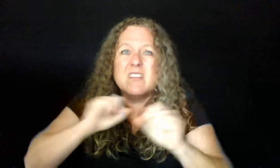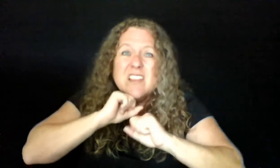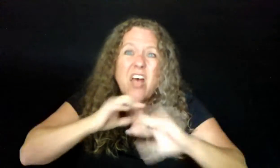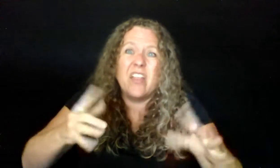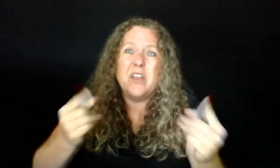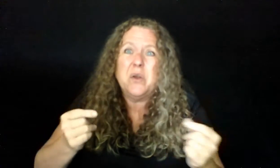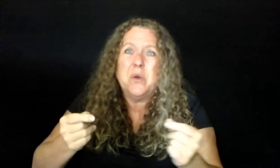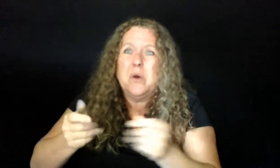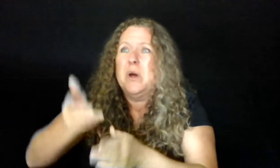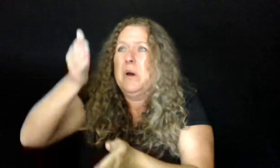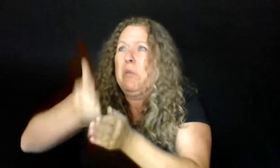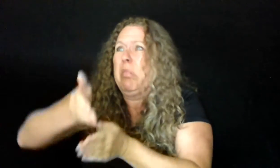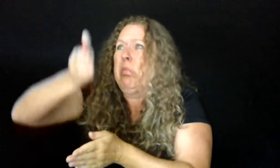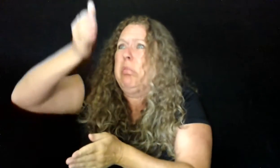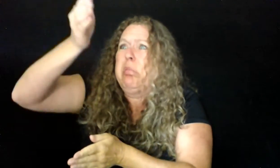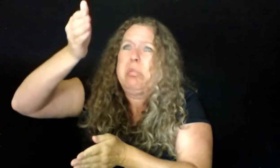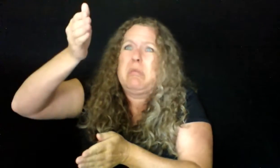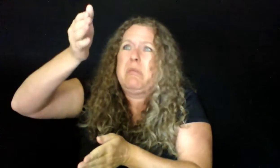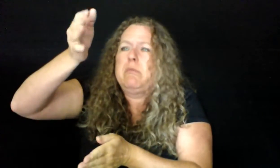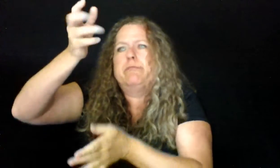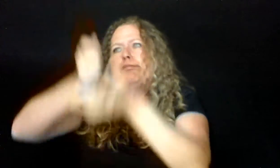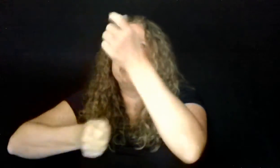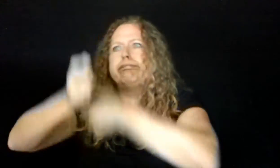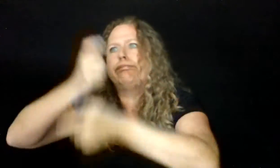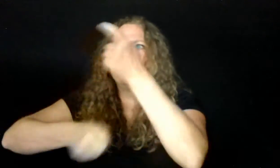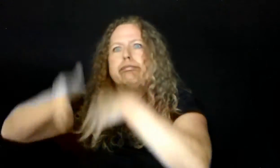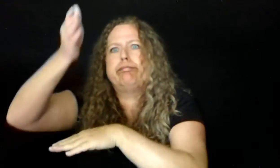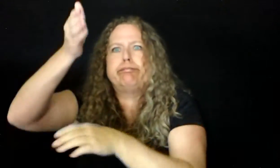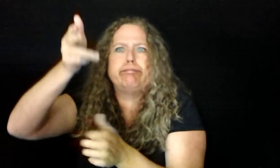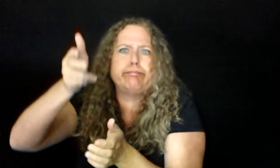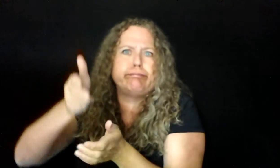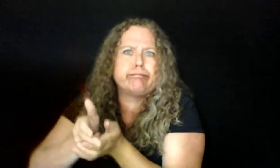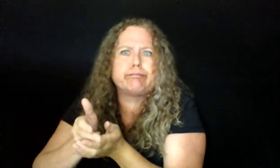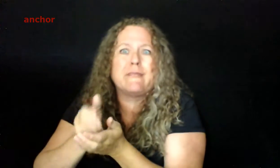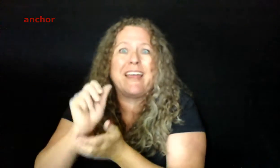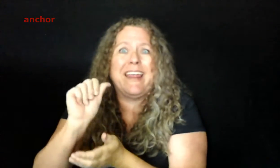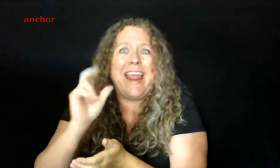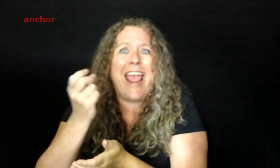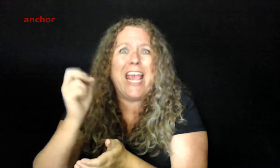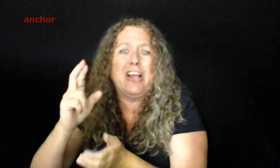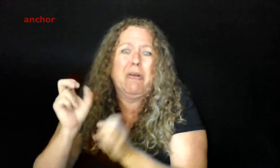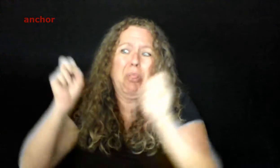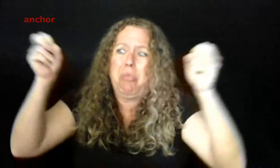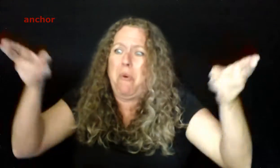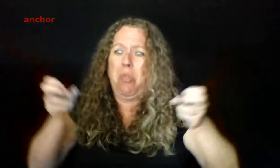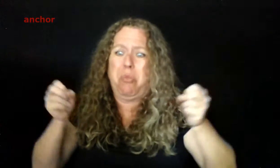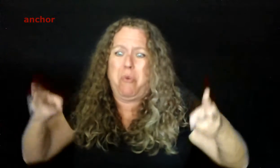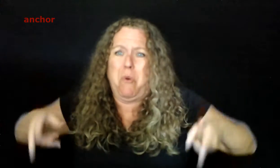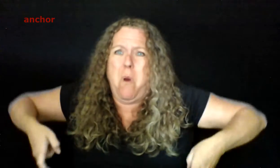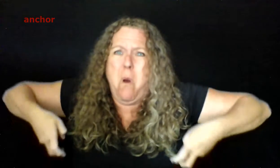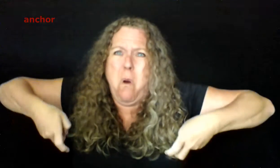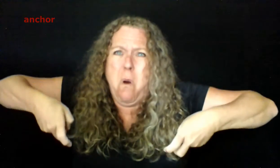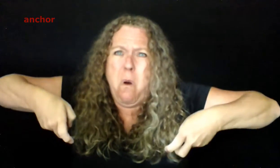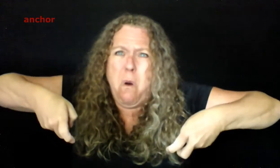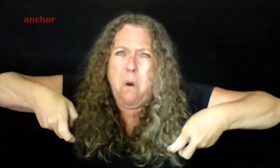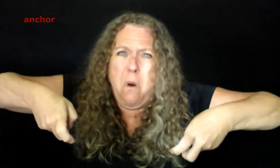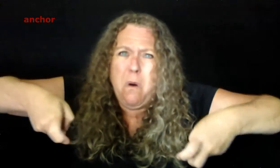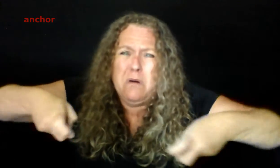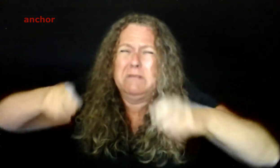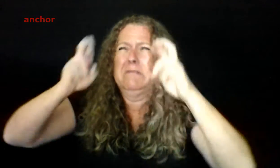out the sea anchor, and they just wait. The only thing they can do is be at the mercy of the wind. It's going to drag them along. The water's too deep to get an